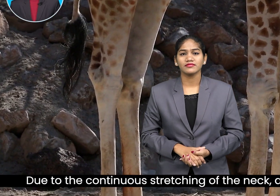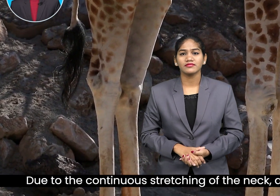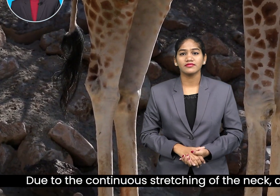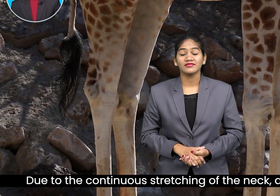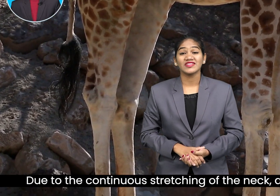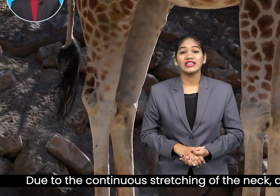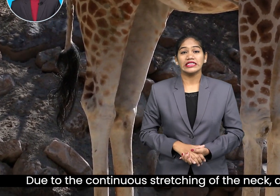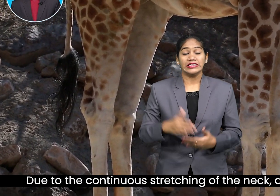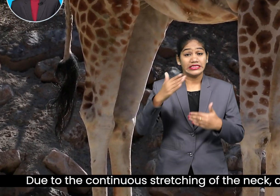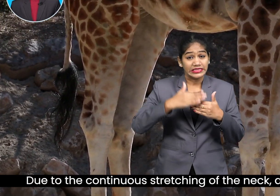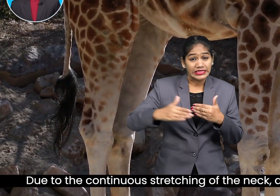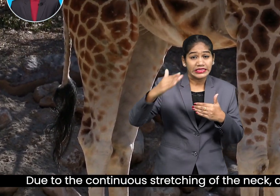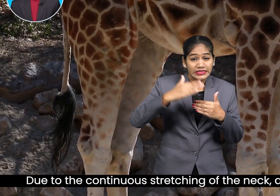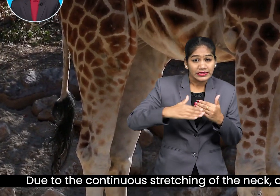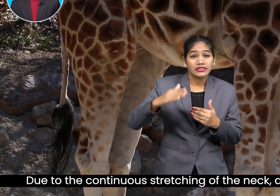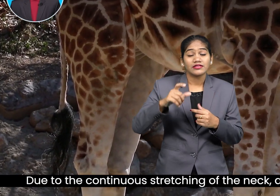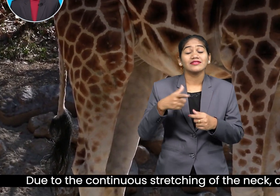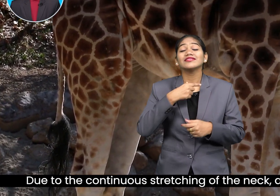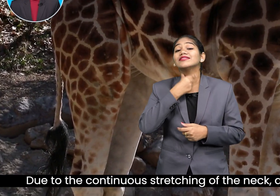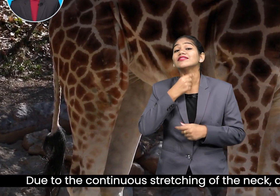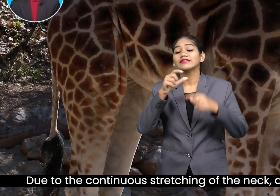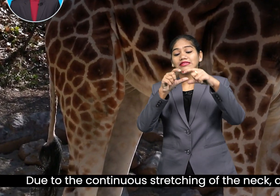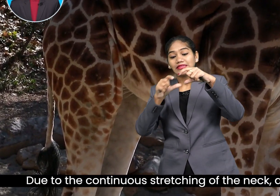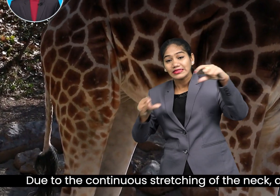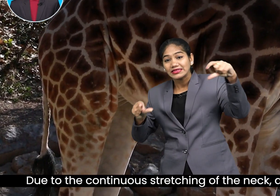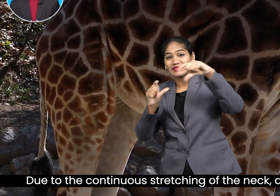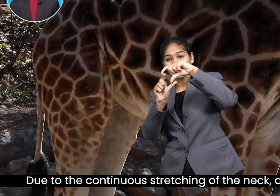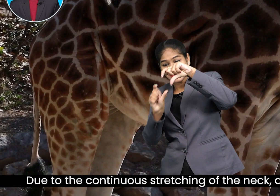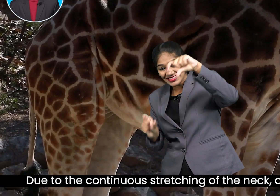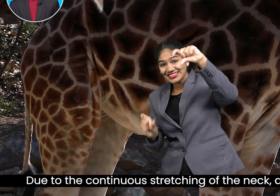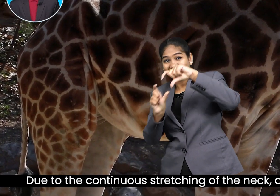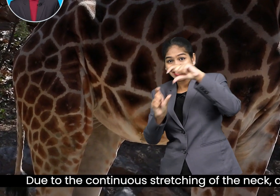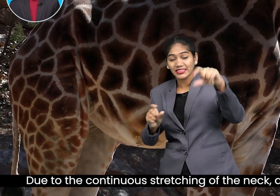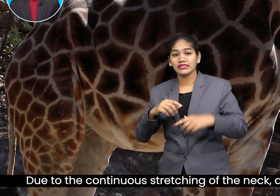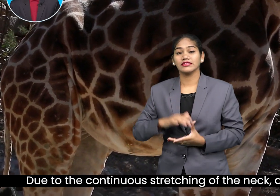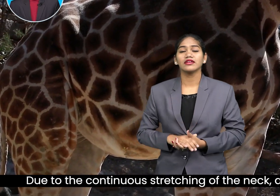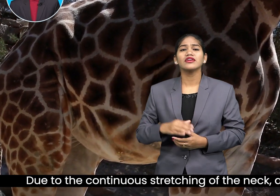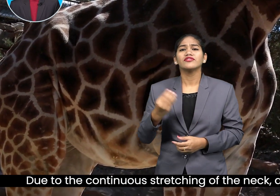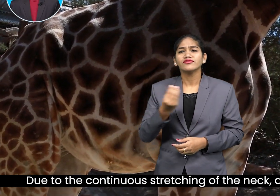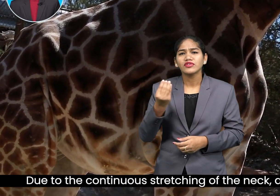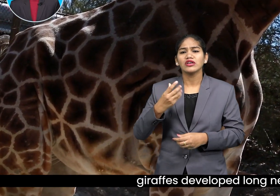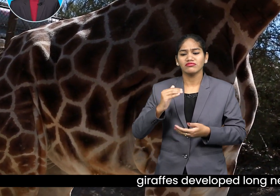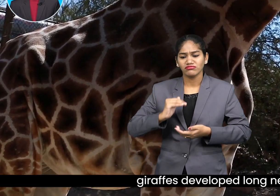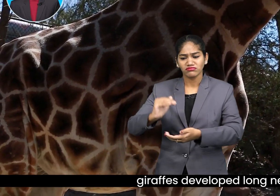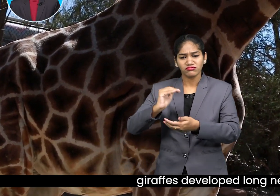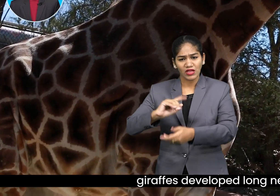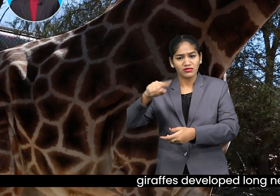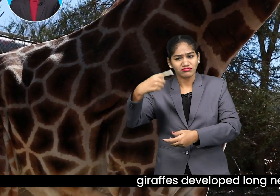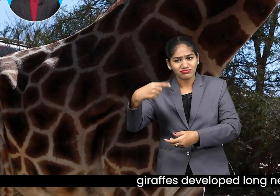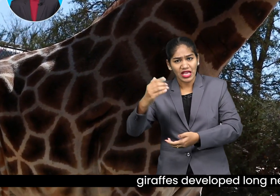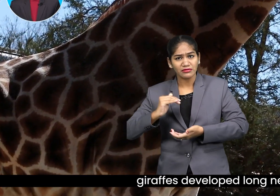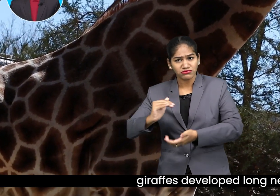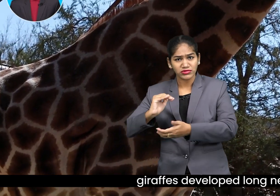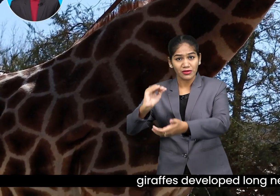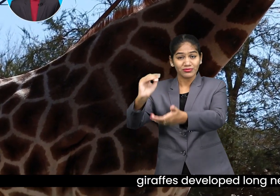Due to the continuous stretching of the neck, after several generations, giraffes